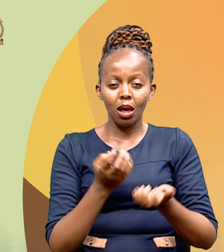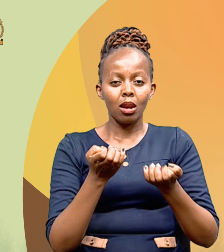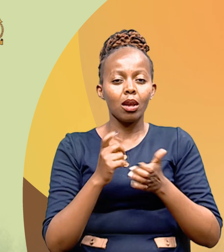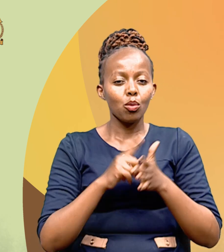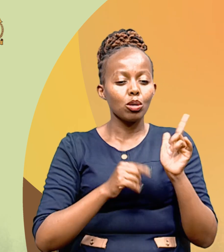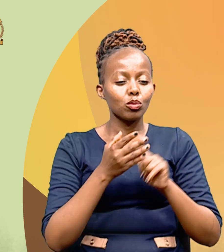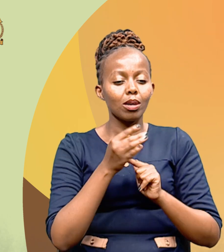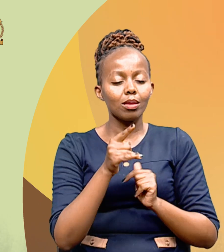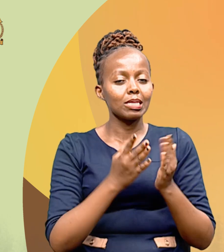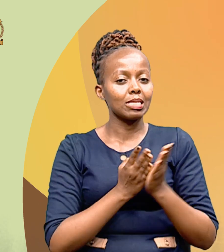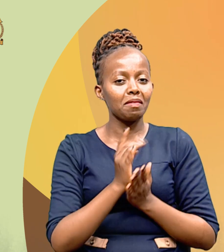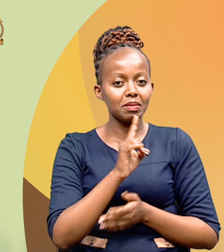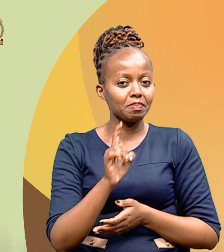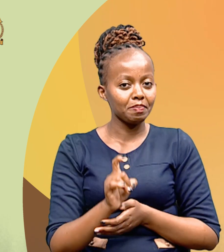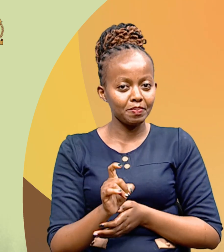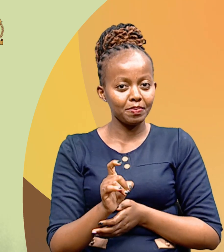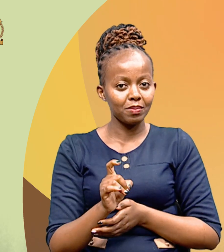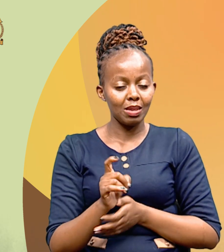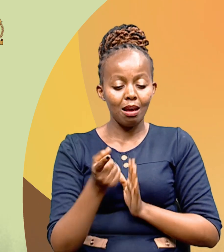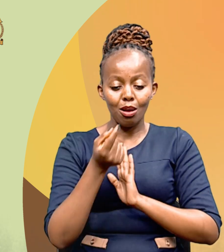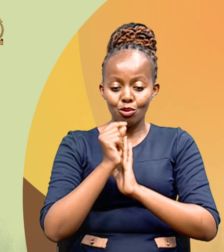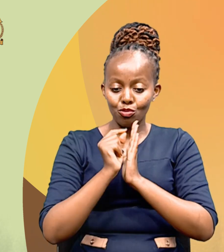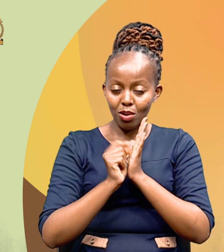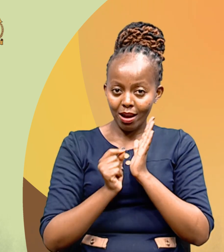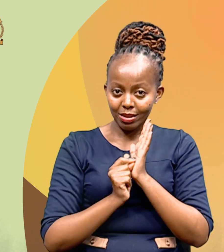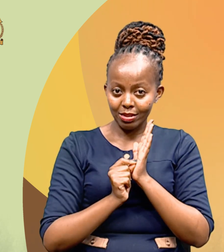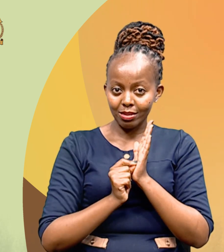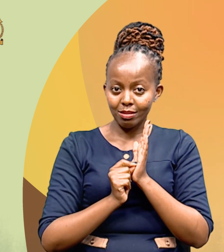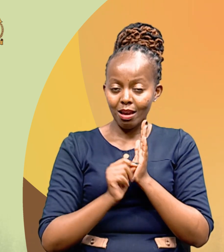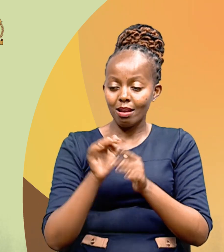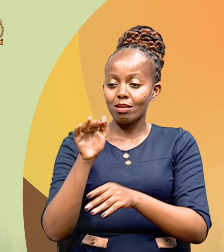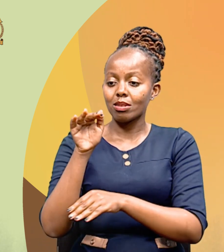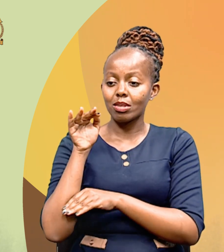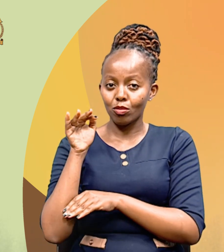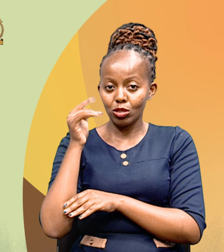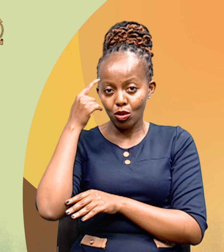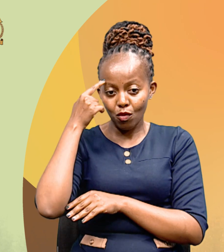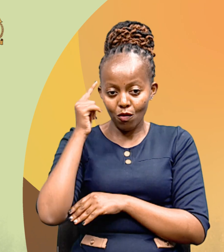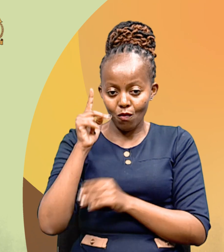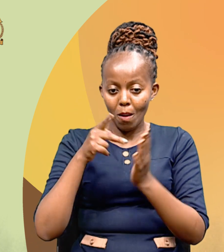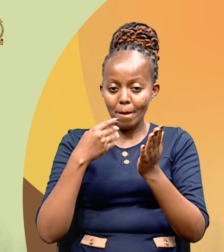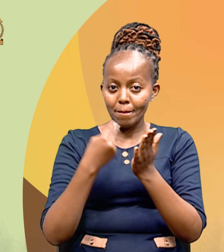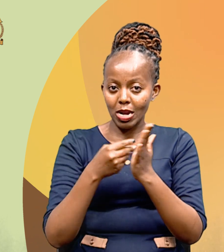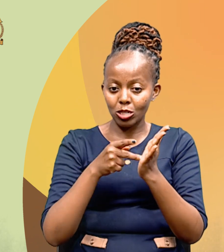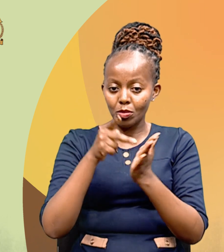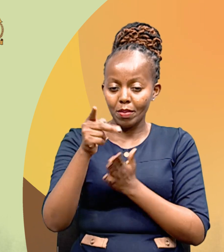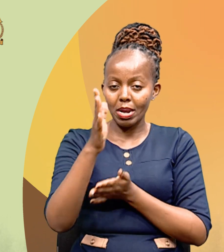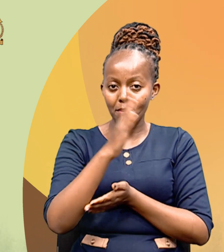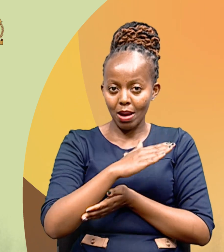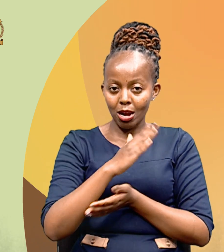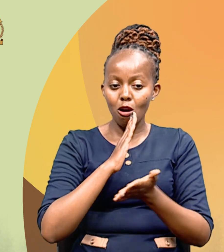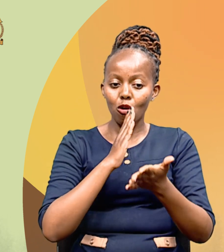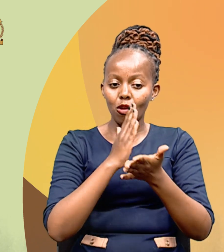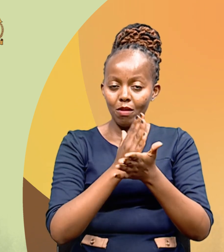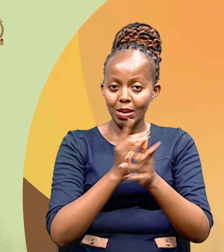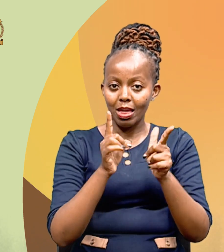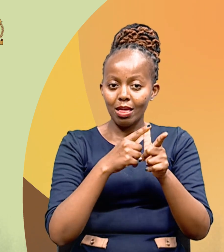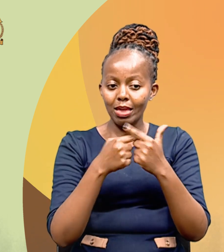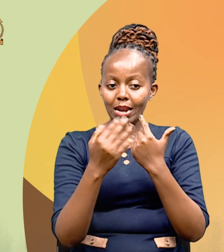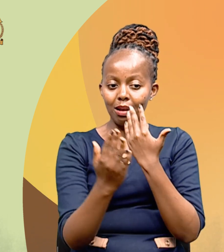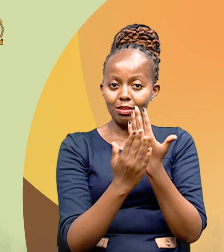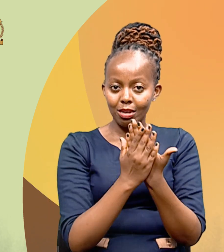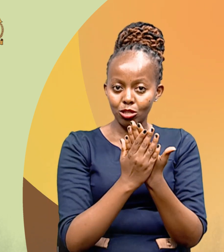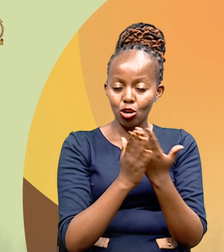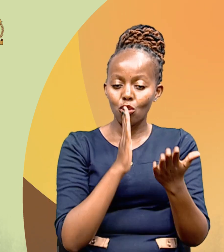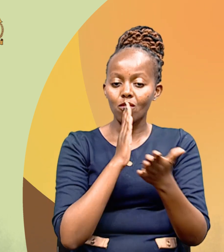Requirement to obtain is to write a request of the refund attaching confirmation of